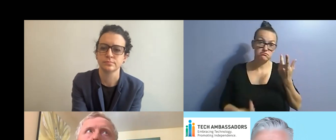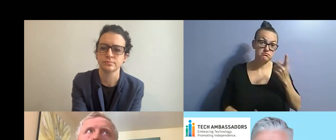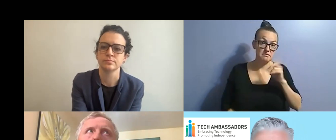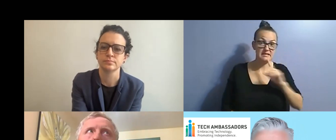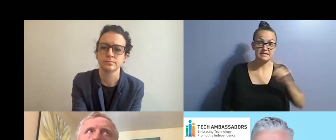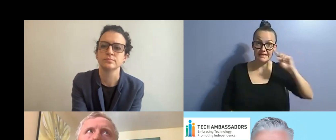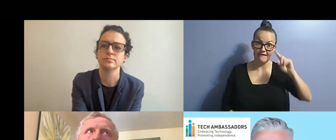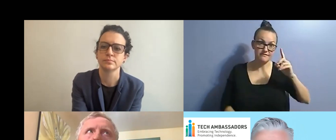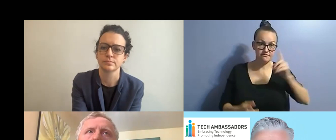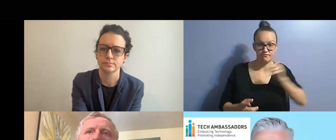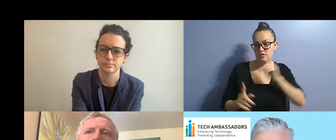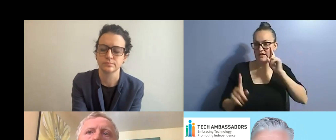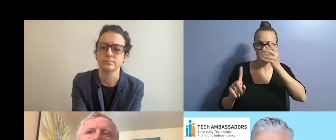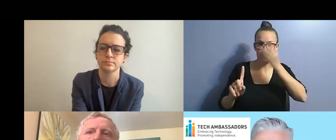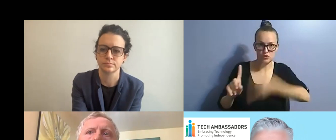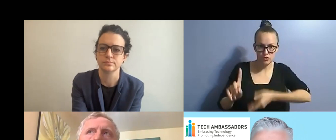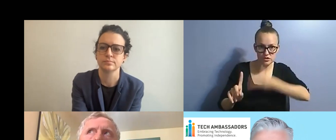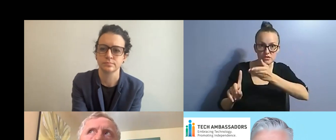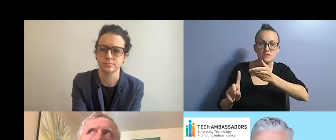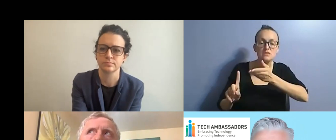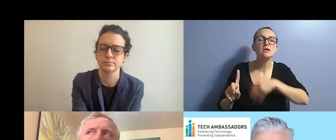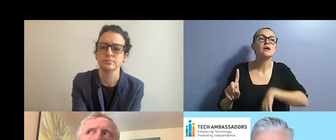And I